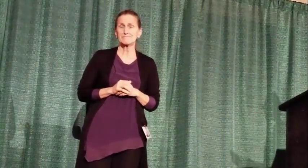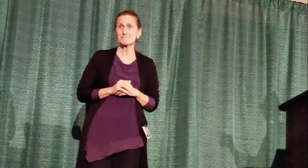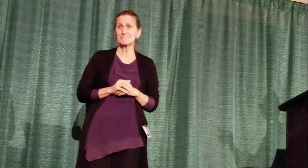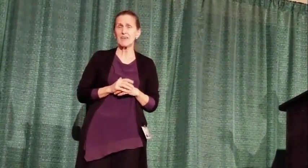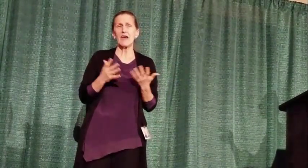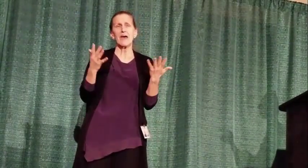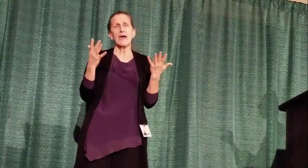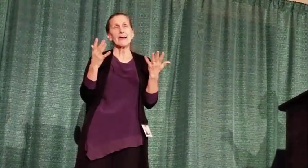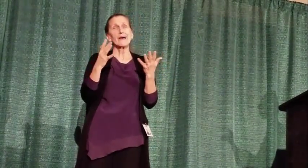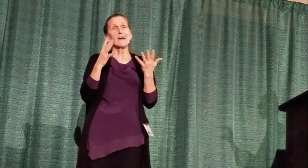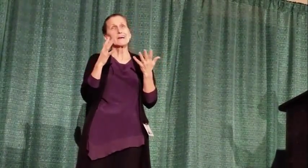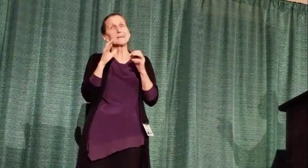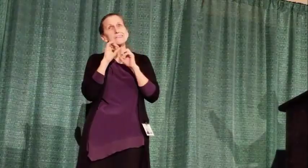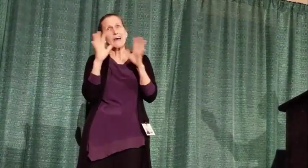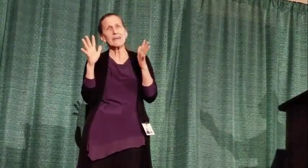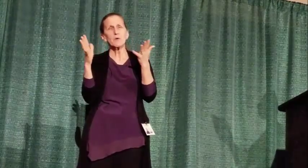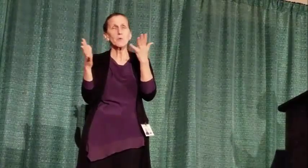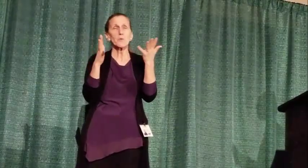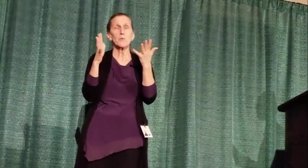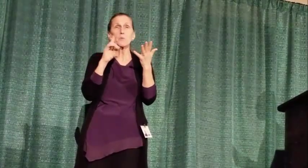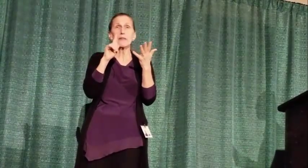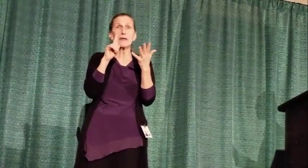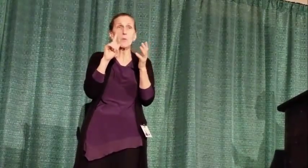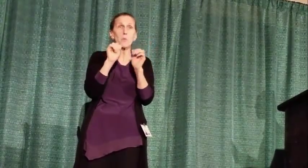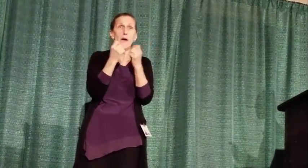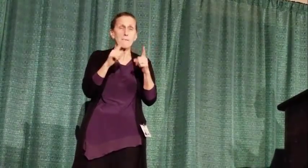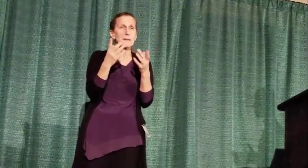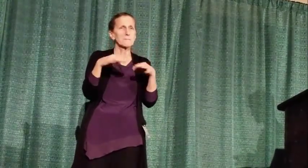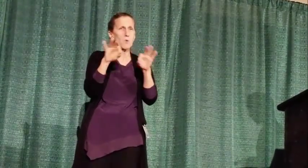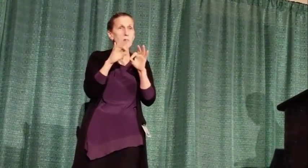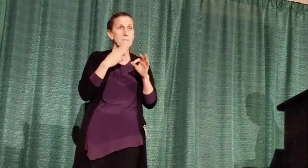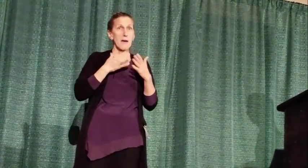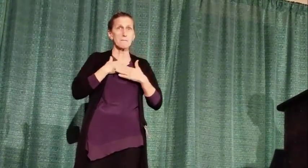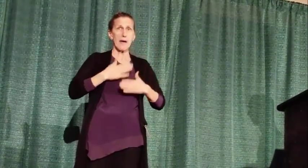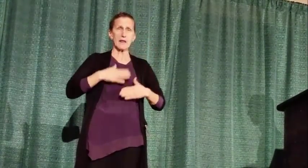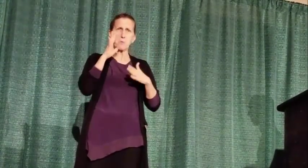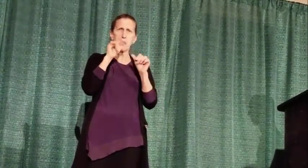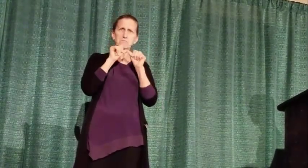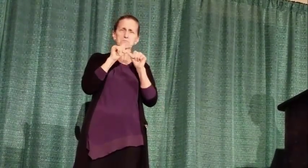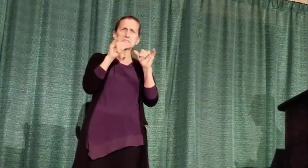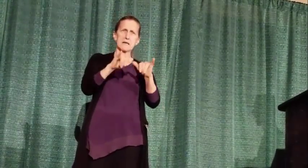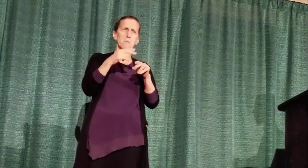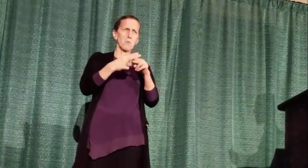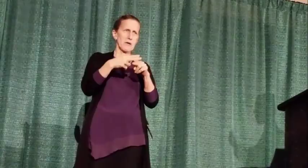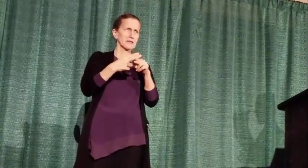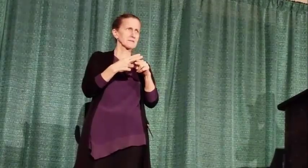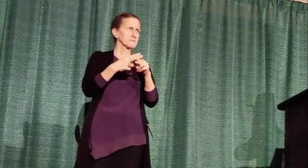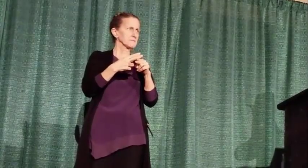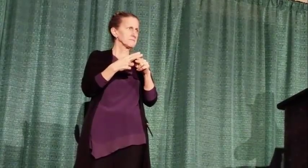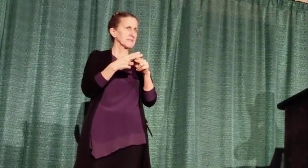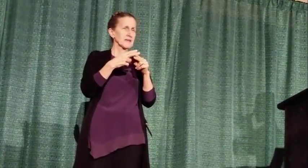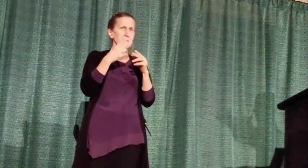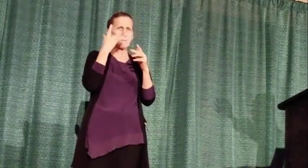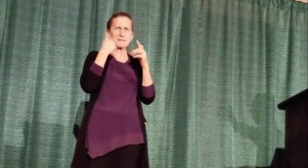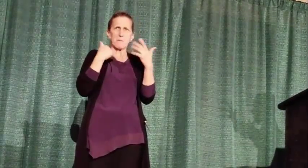Well, not nothing. Something very important would happen. My body would maintain the same weight because I'm already at my ideal